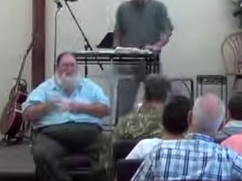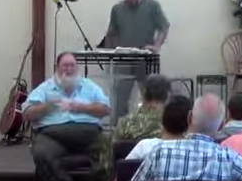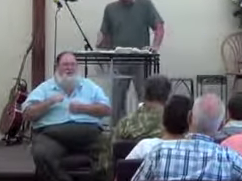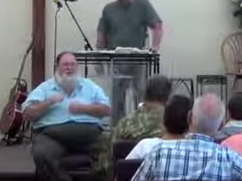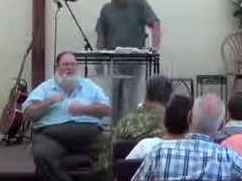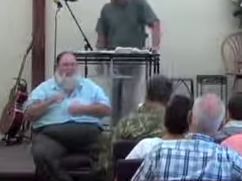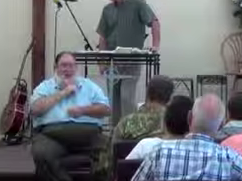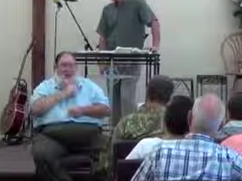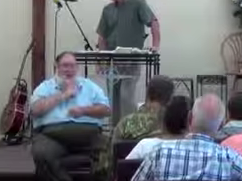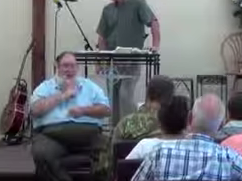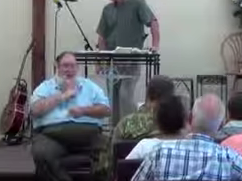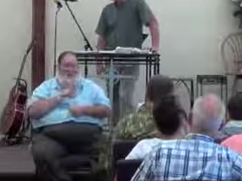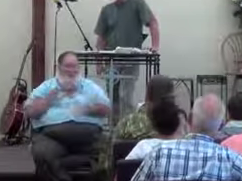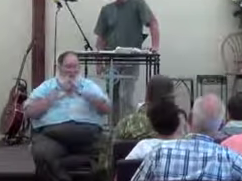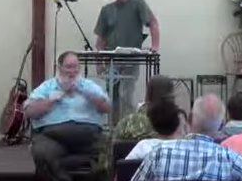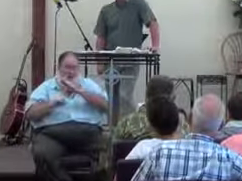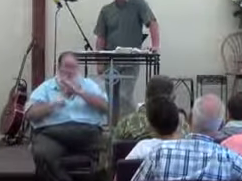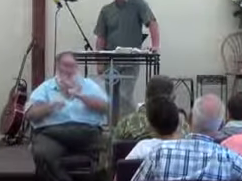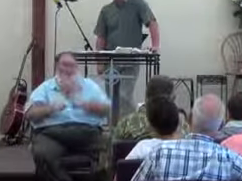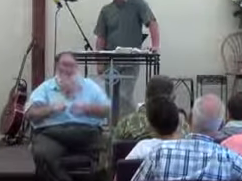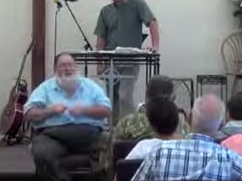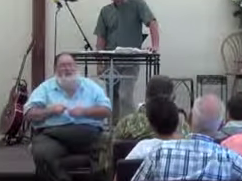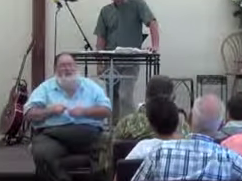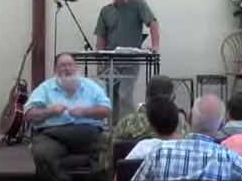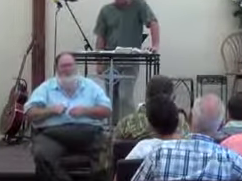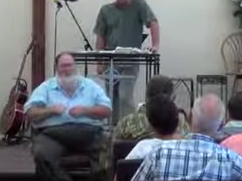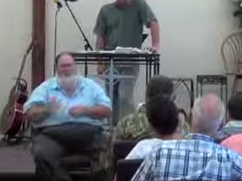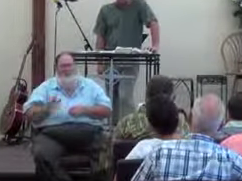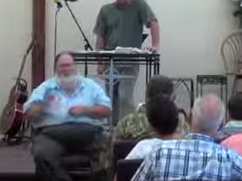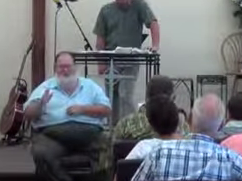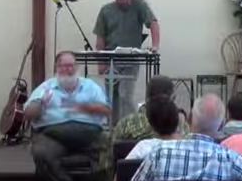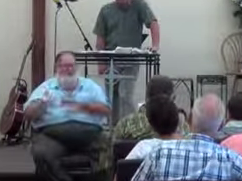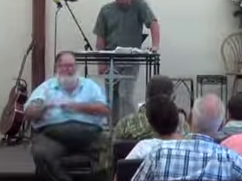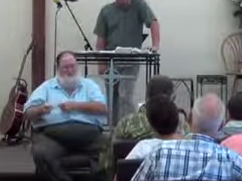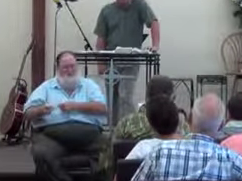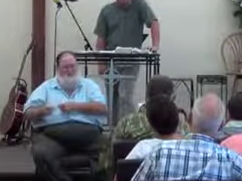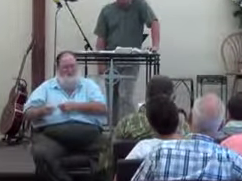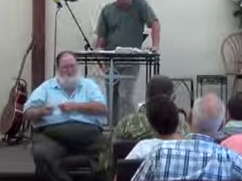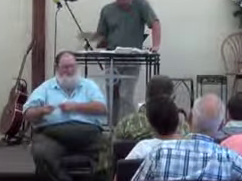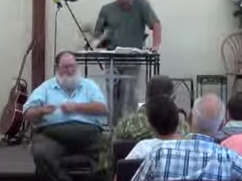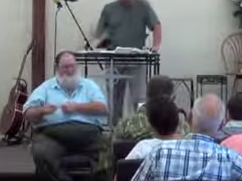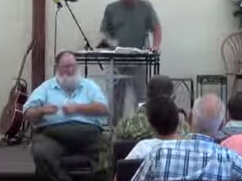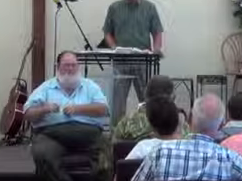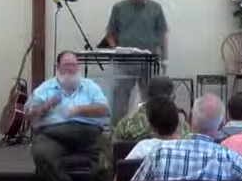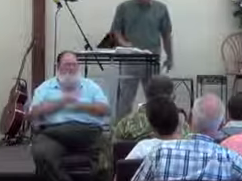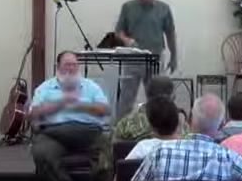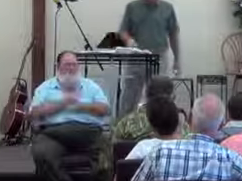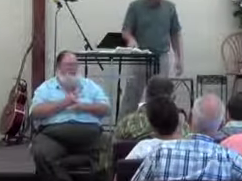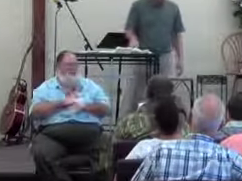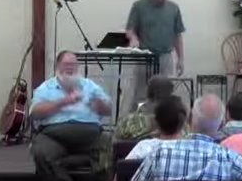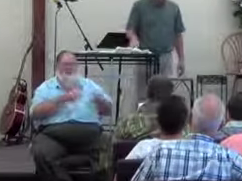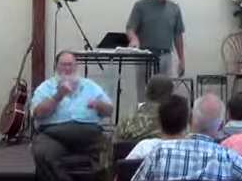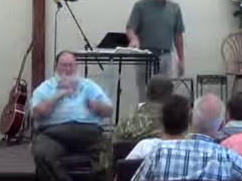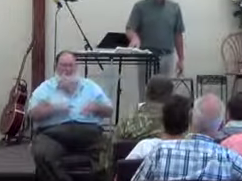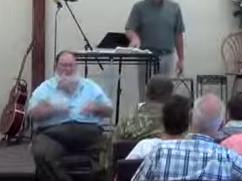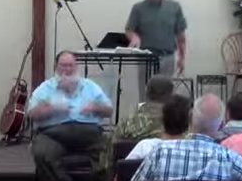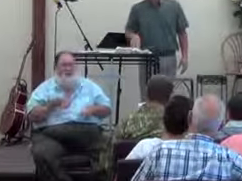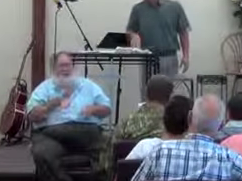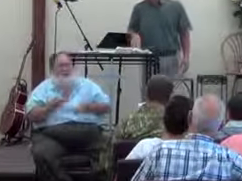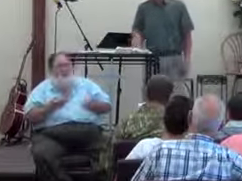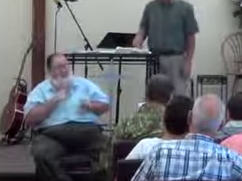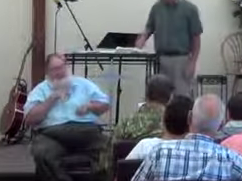said, you can keep your gifts. Give it to someone else. And he says, you know, I'll tell you what it says. And then he laid